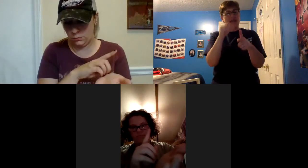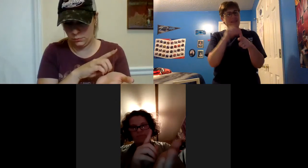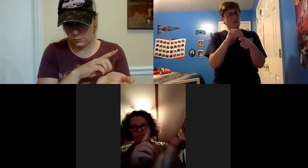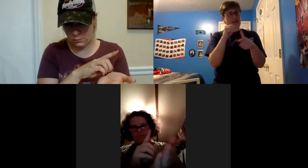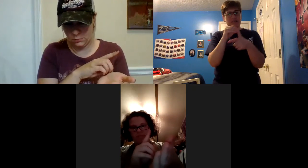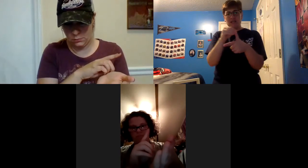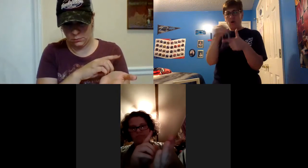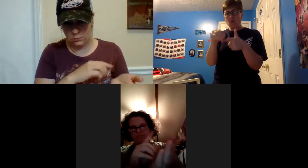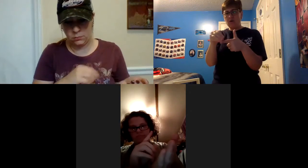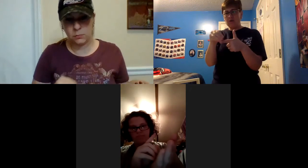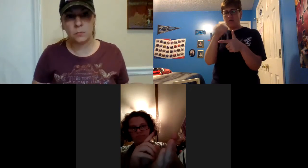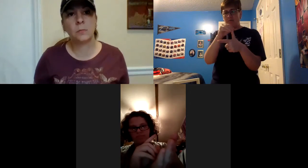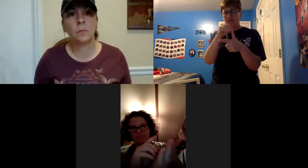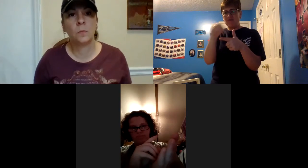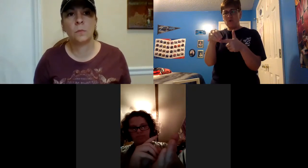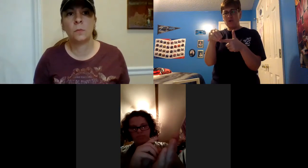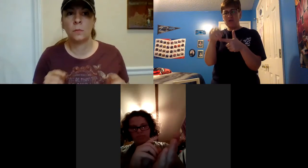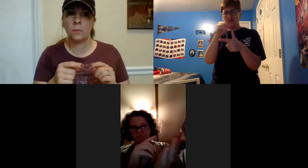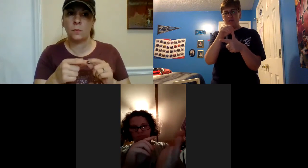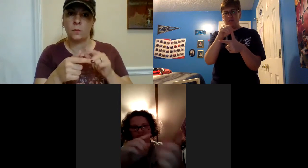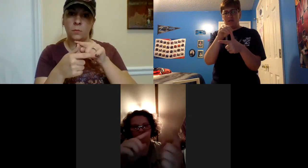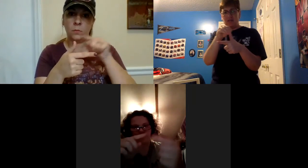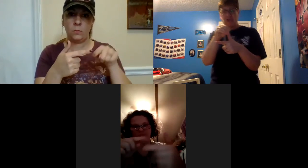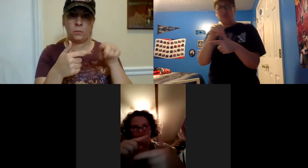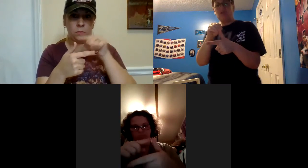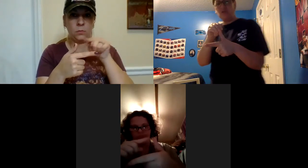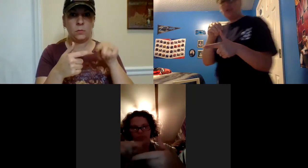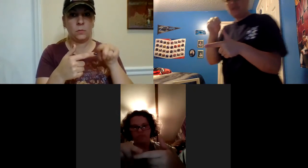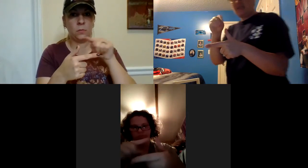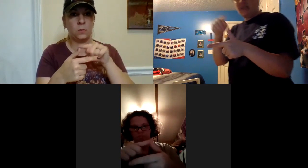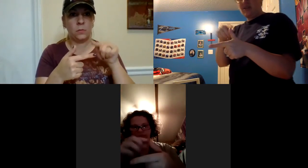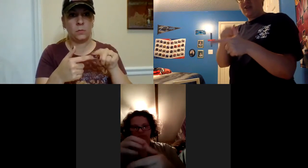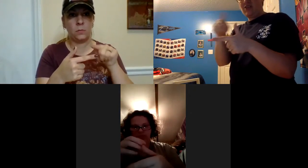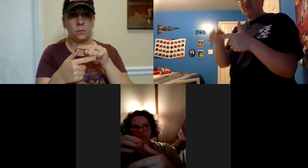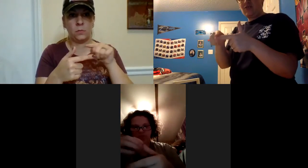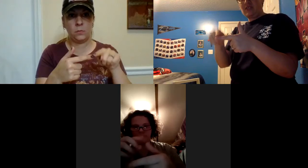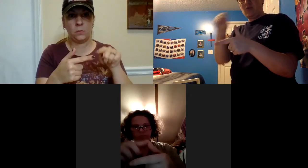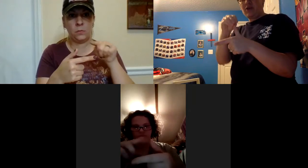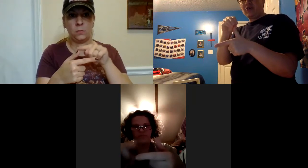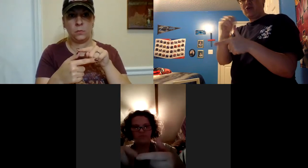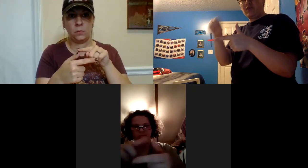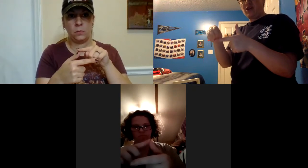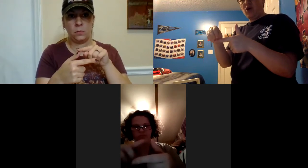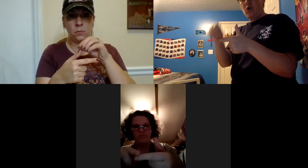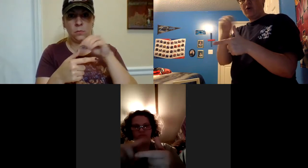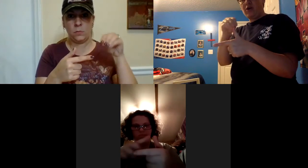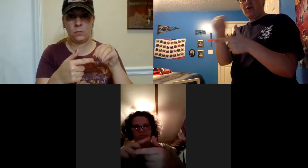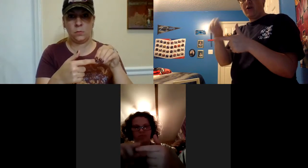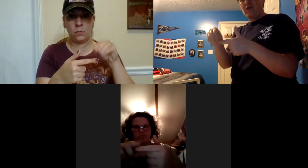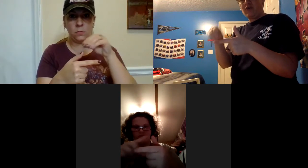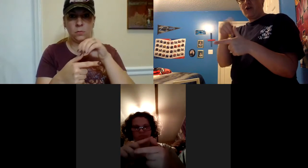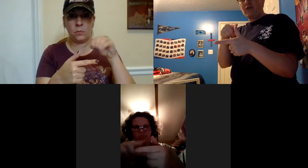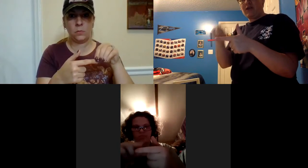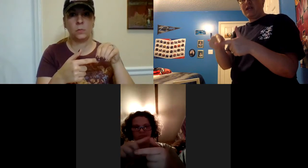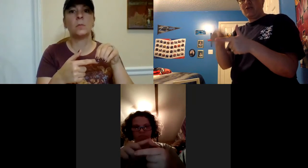Or, and I think we did or before. And all you're doing is, yeah, you can either do this way or you can do it with an O